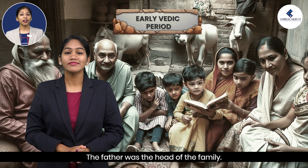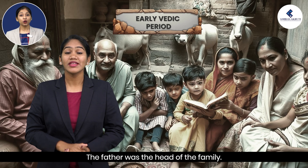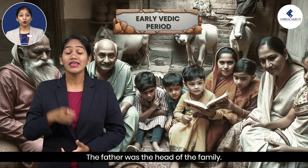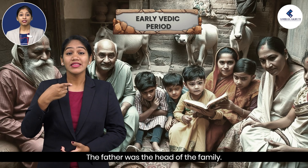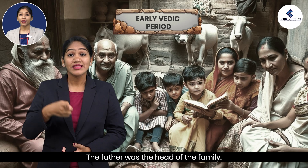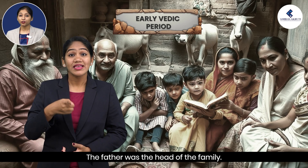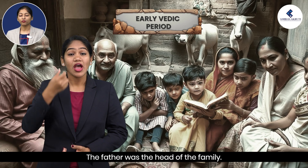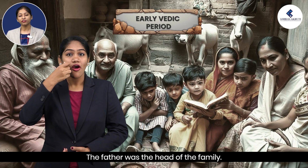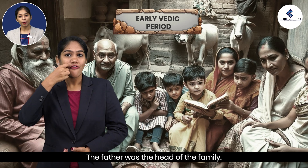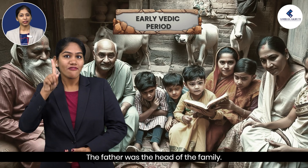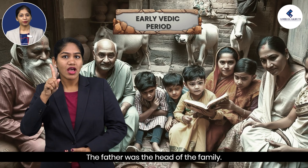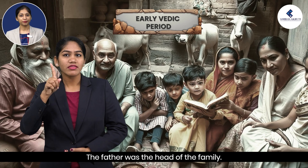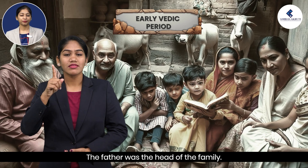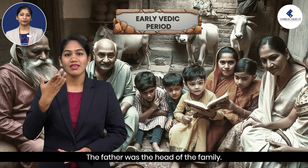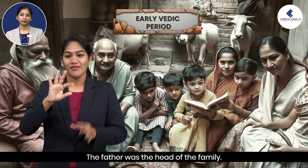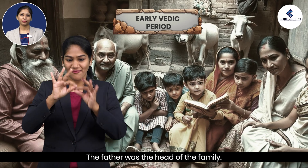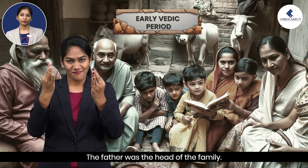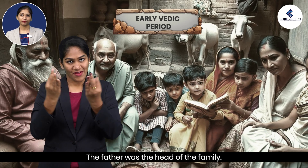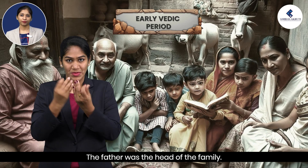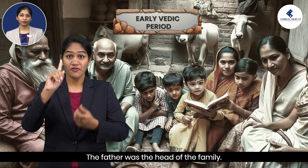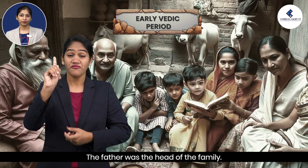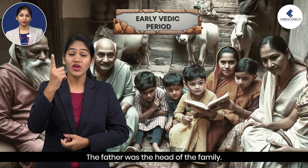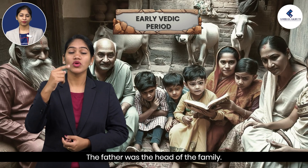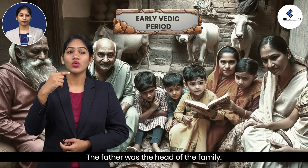The father was the head of the family.